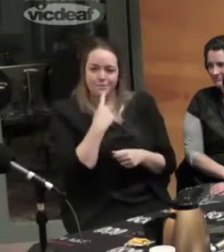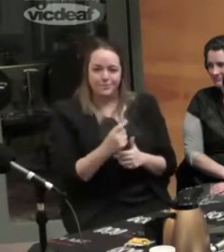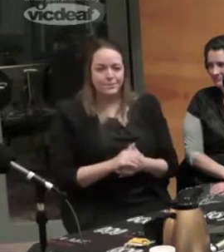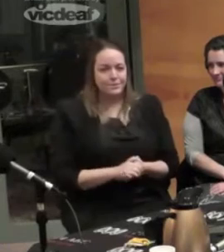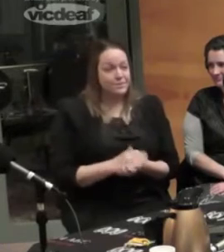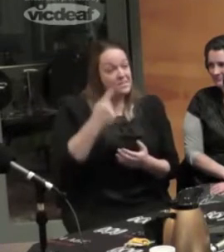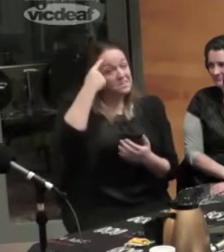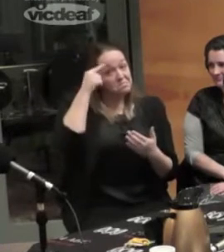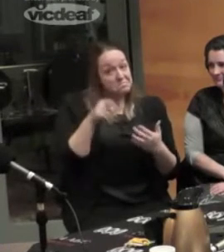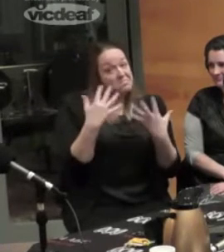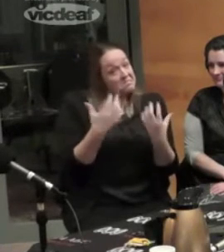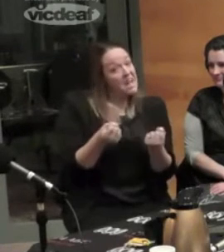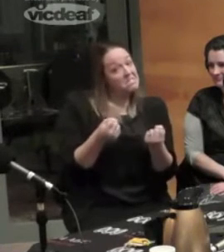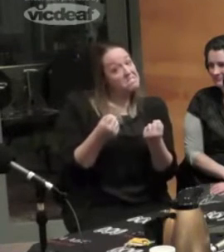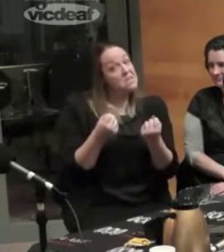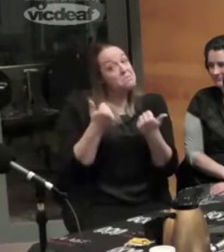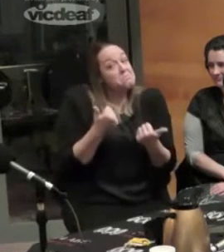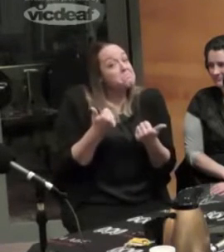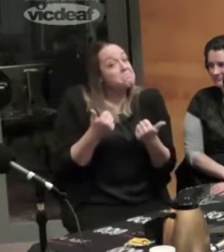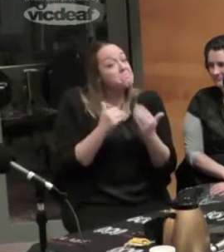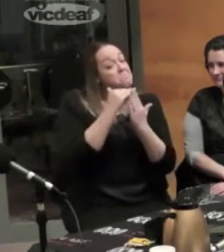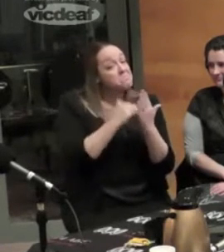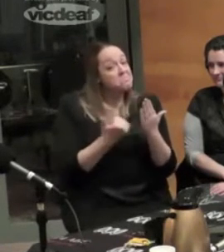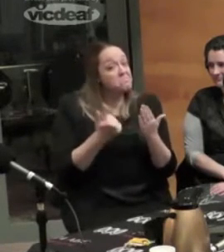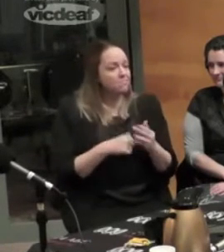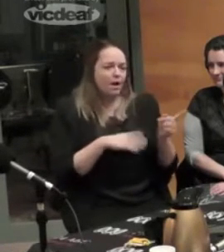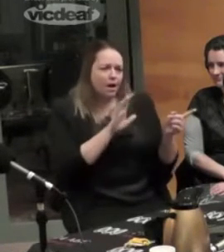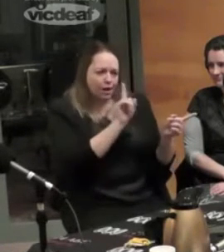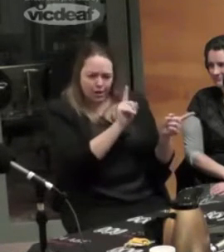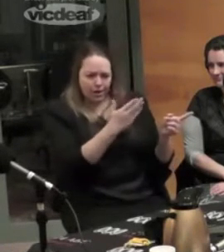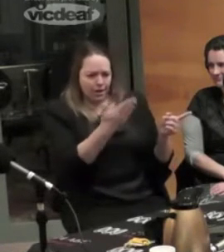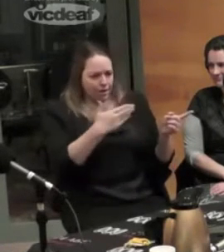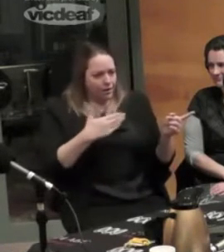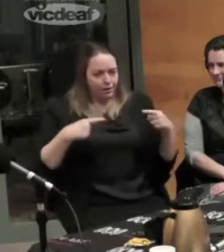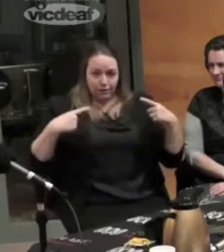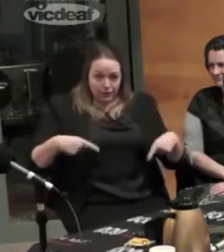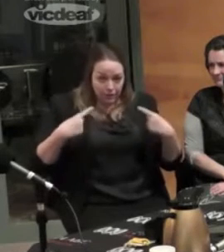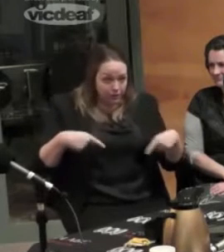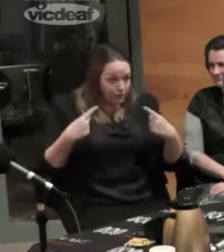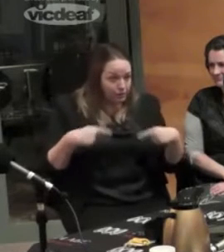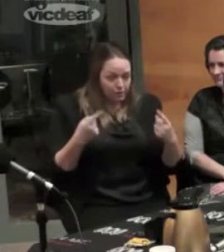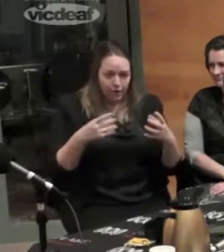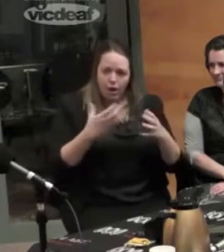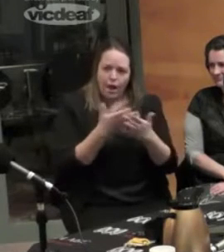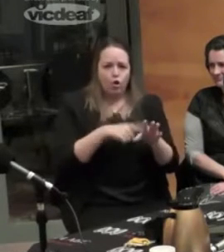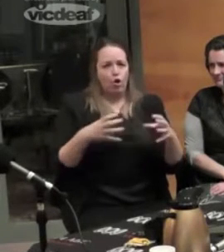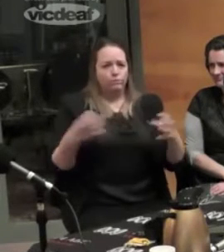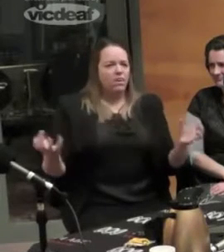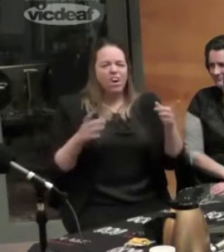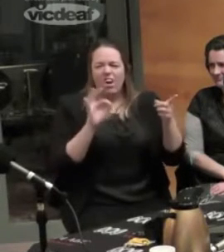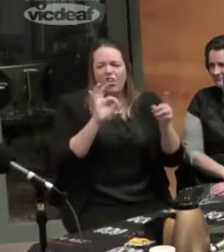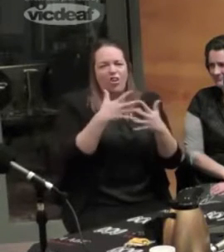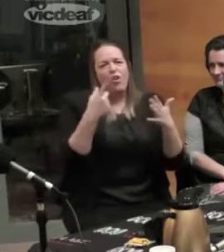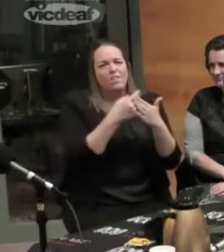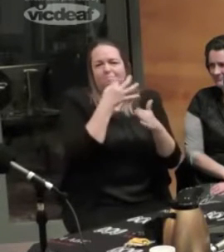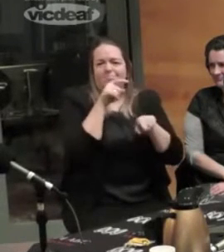got something to it. But hang on. Can we go back a step? Sure. How long were the trainer wheels on? Oh, not that long. We didn't ride that much.